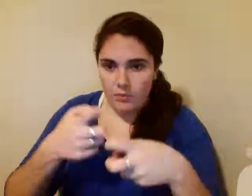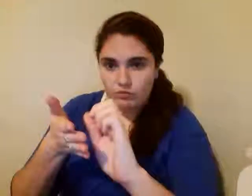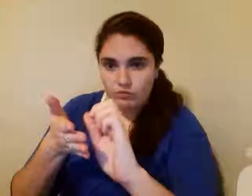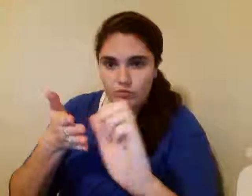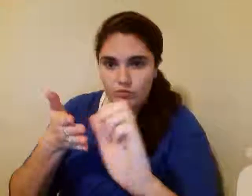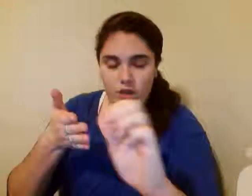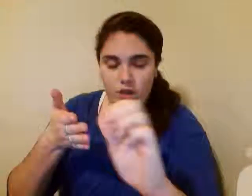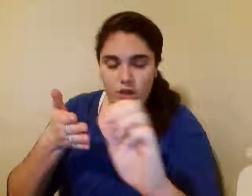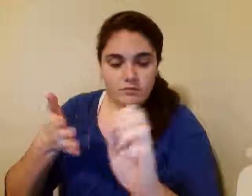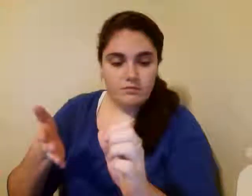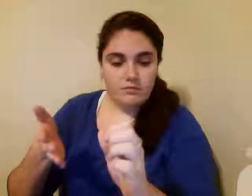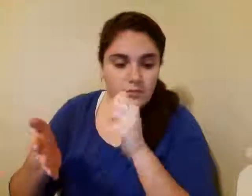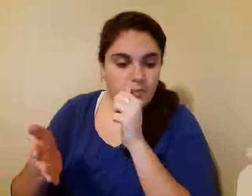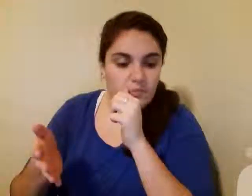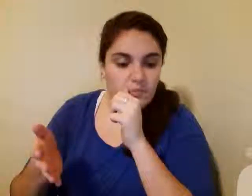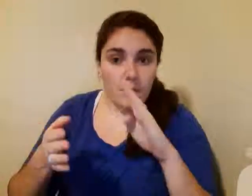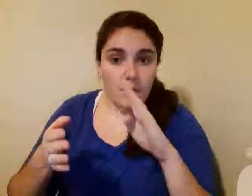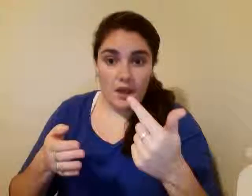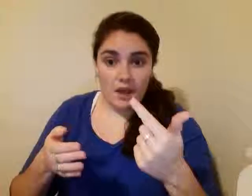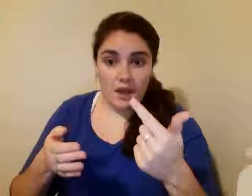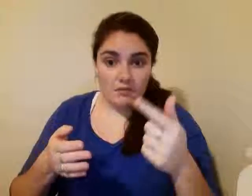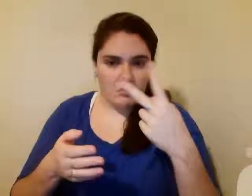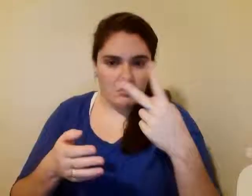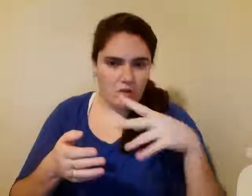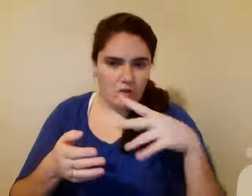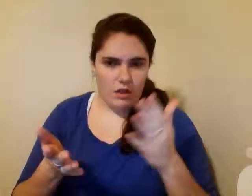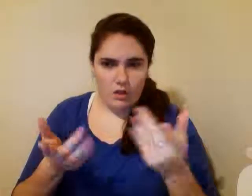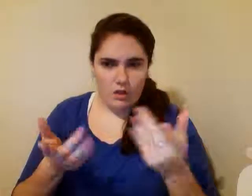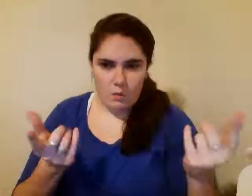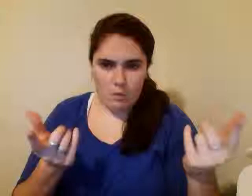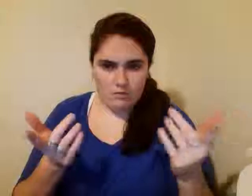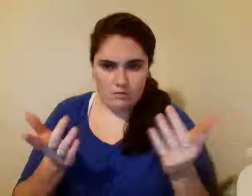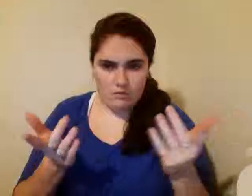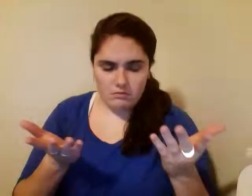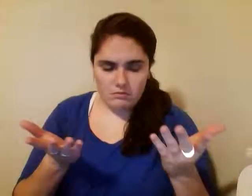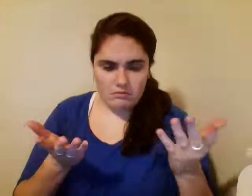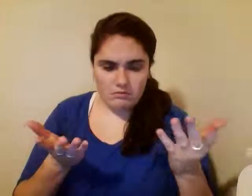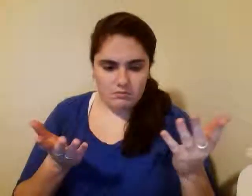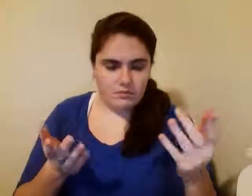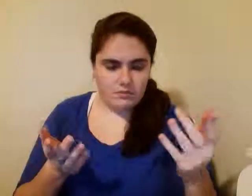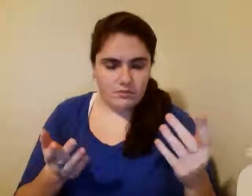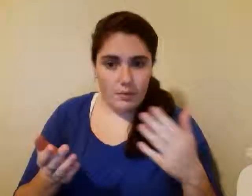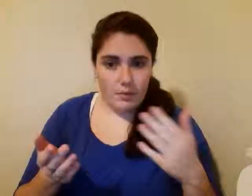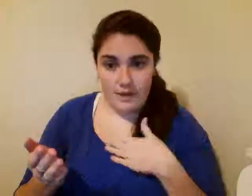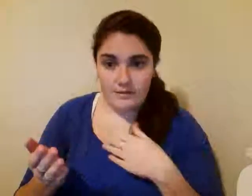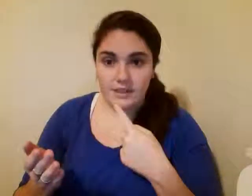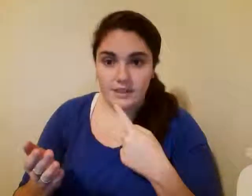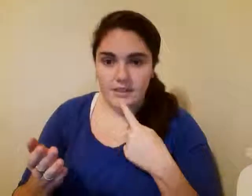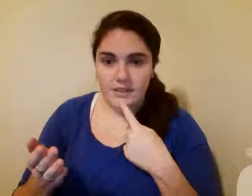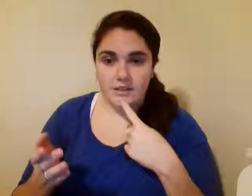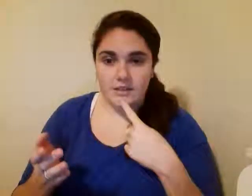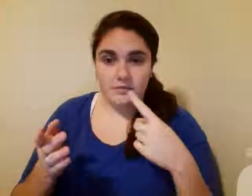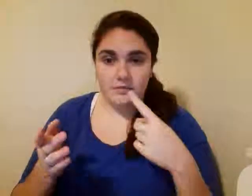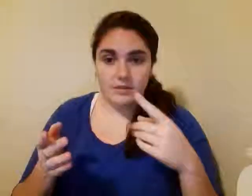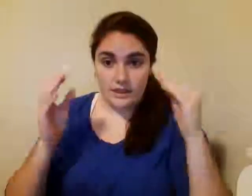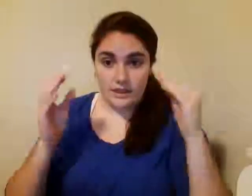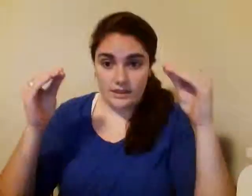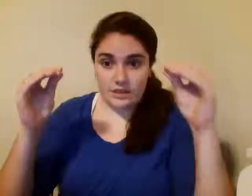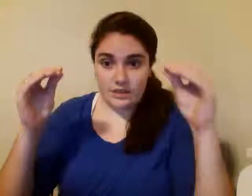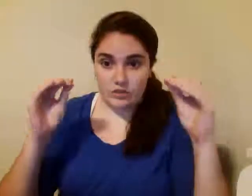this. This one's mine. It says what? Teacher. Yours is just going to have a letter on it. Okay? Then